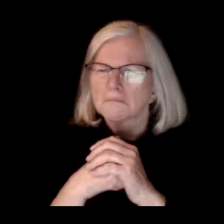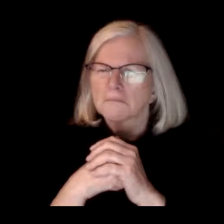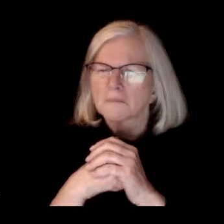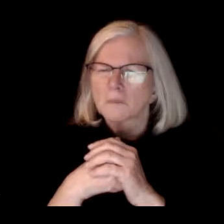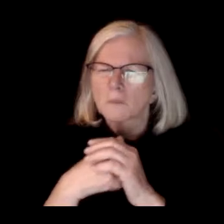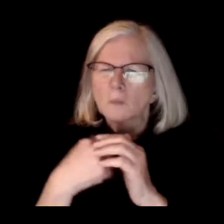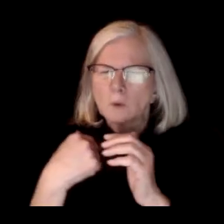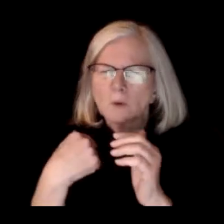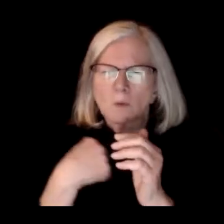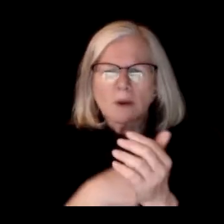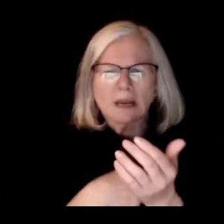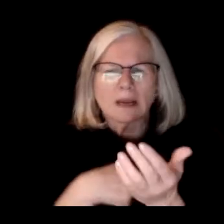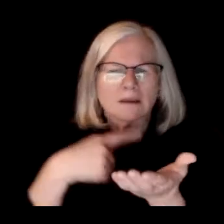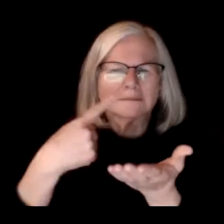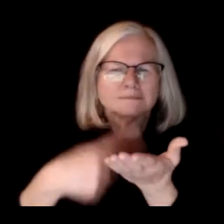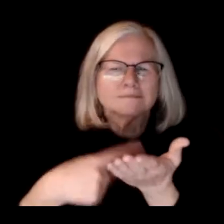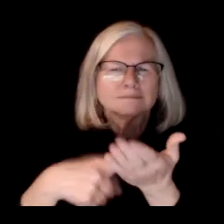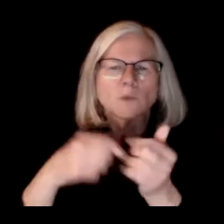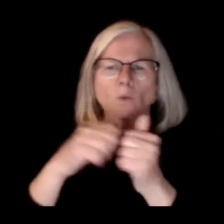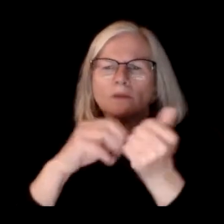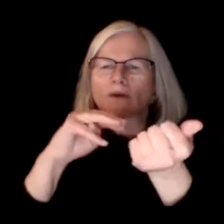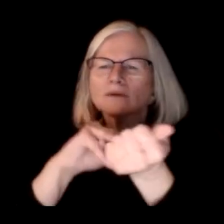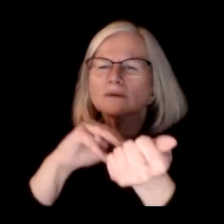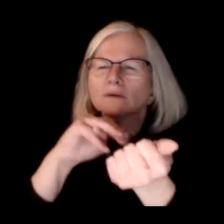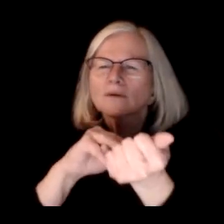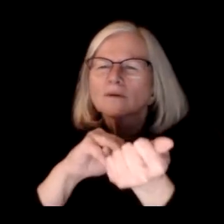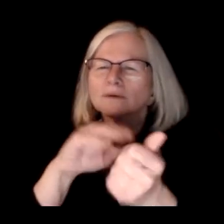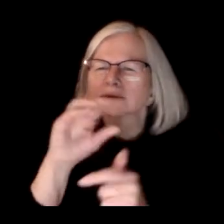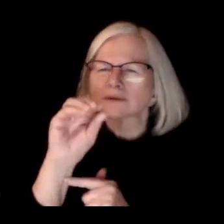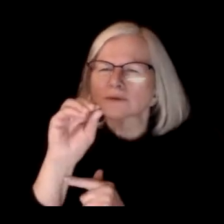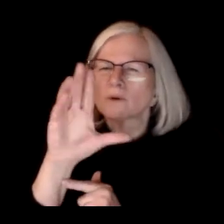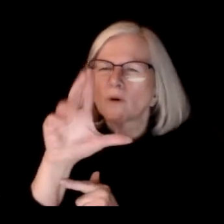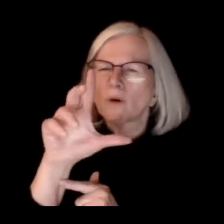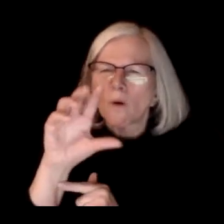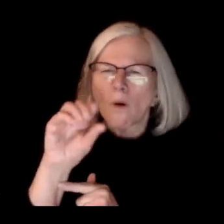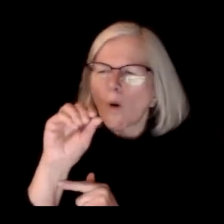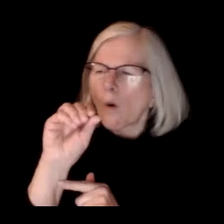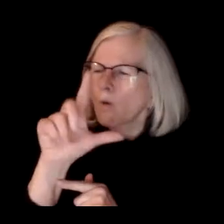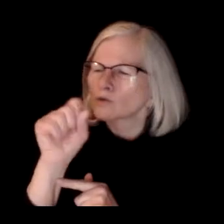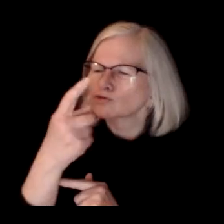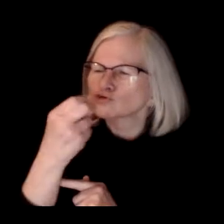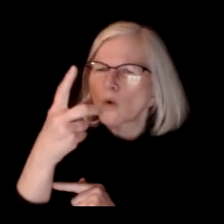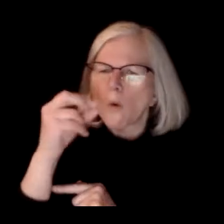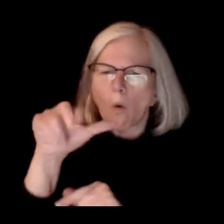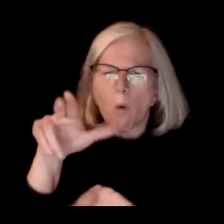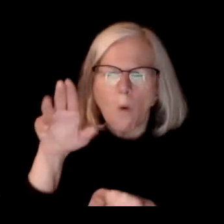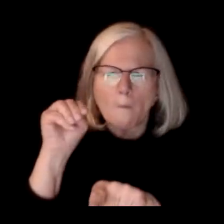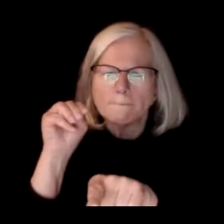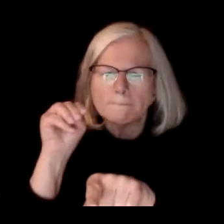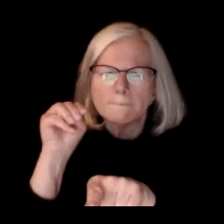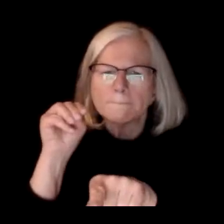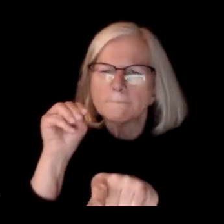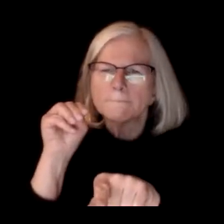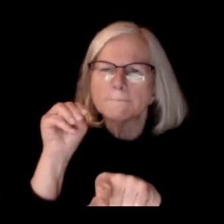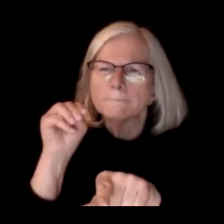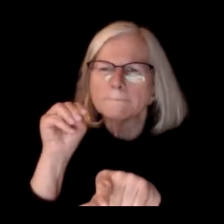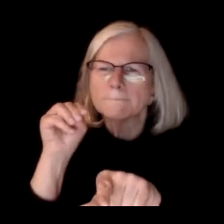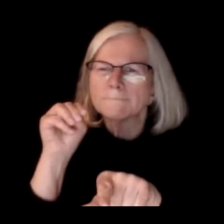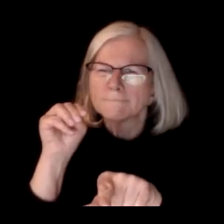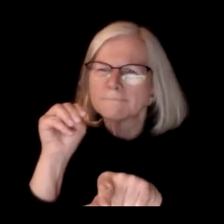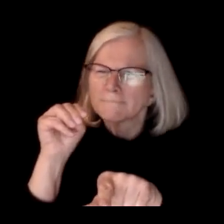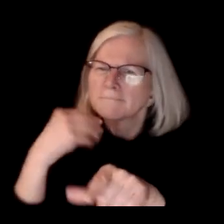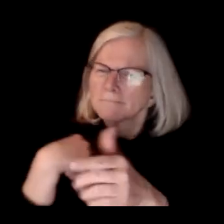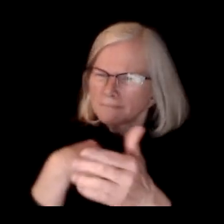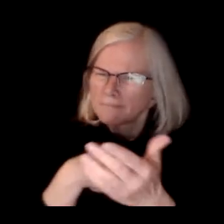we are blessed to have his expertise in the national conversation. We certainly have